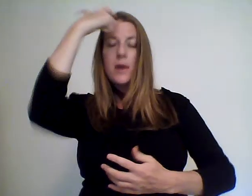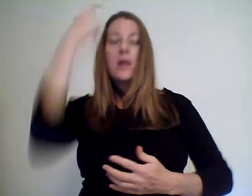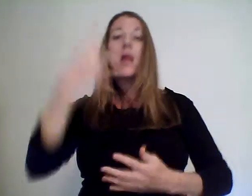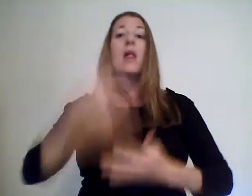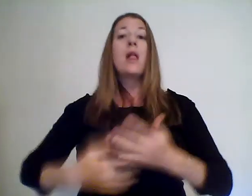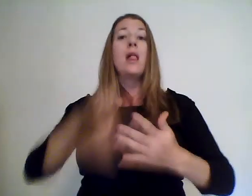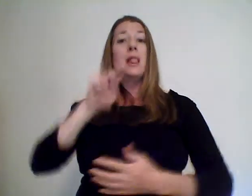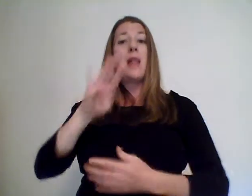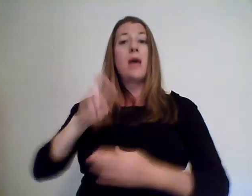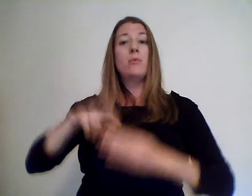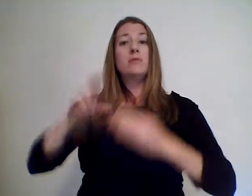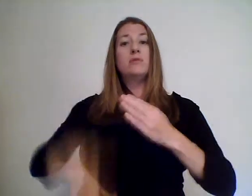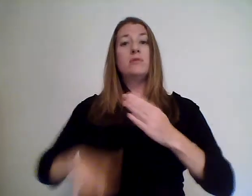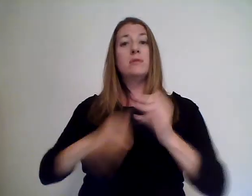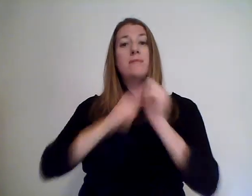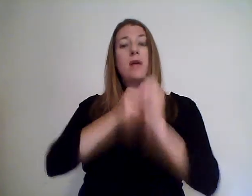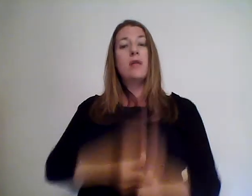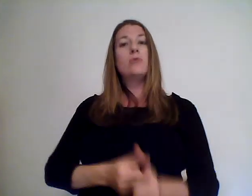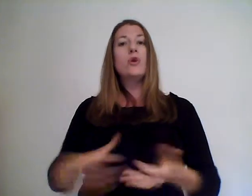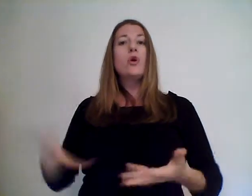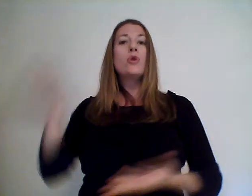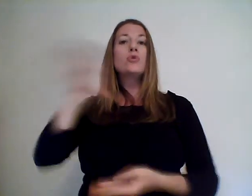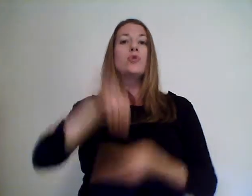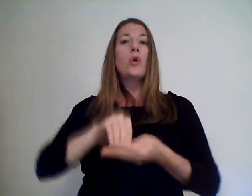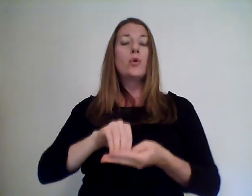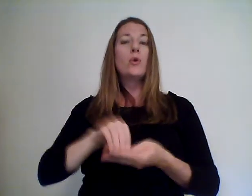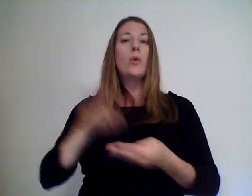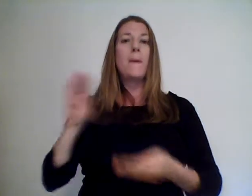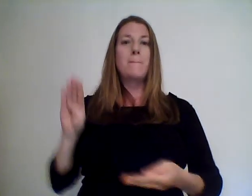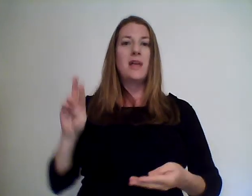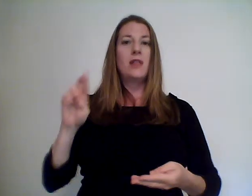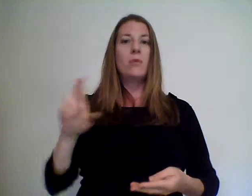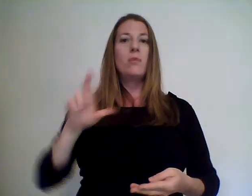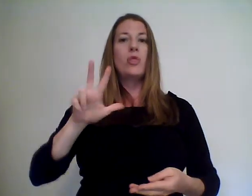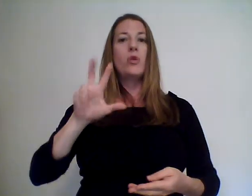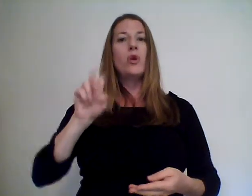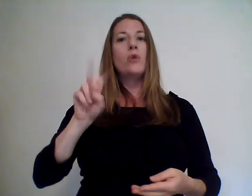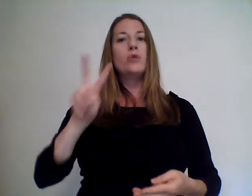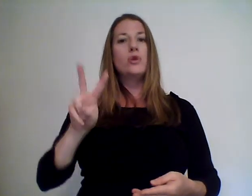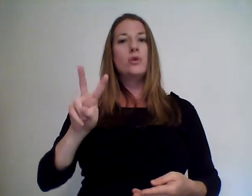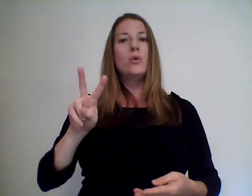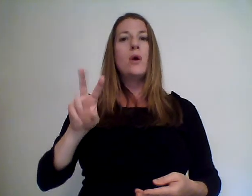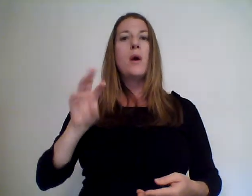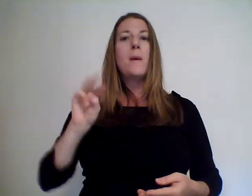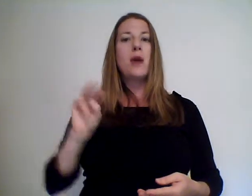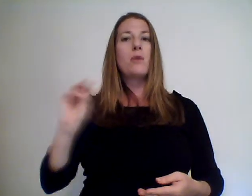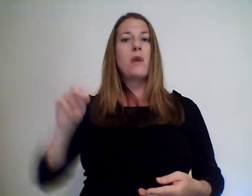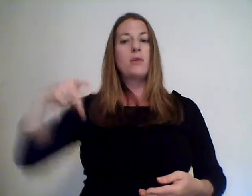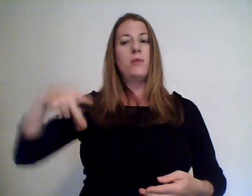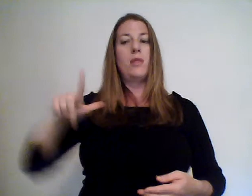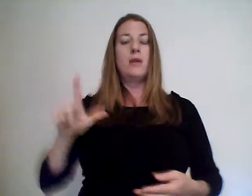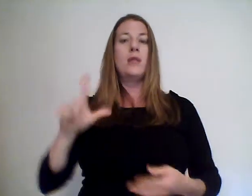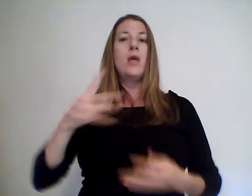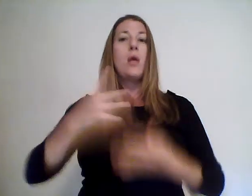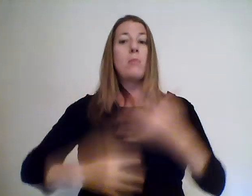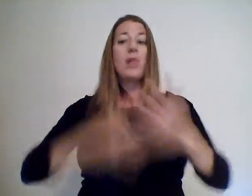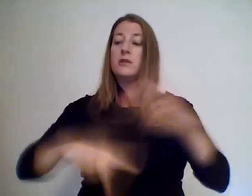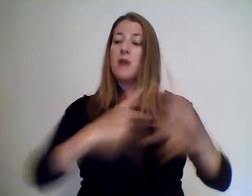Total serum bilirubin, 302 micromoles per liter. Blood type A negative. Direct